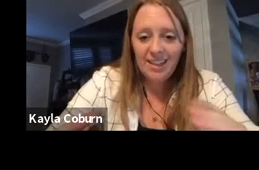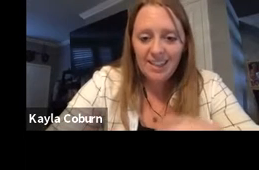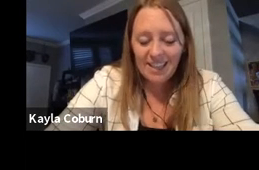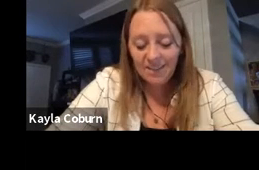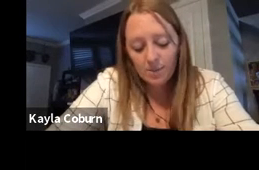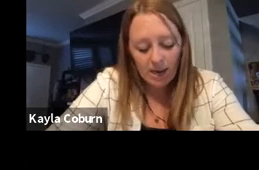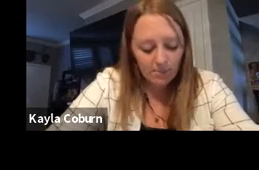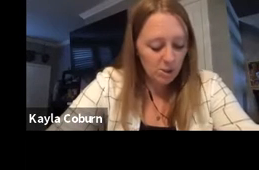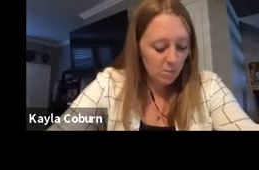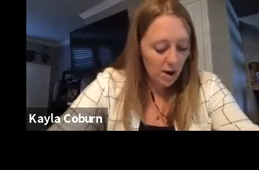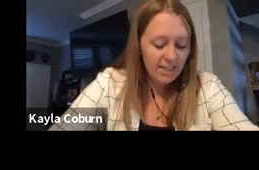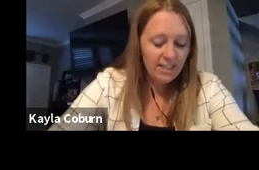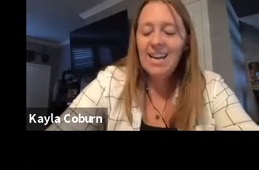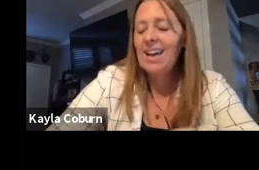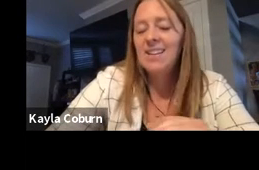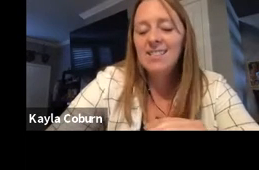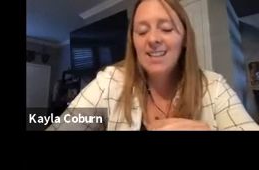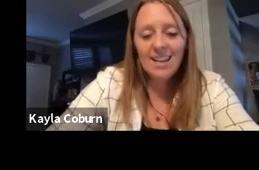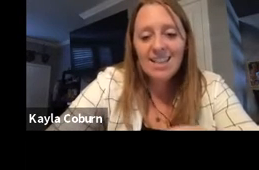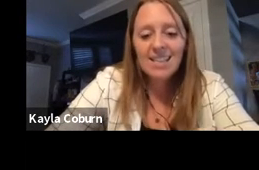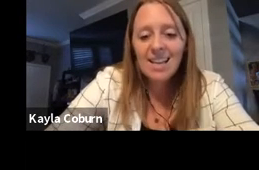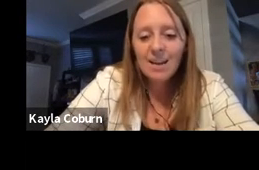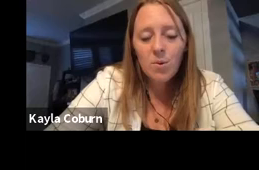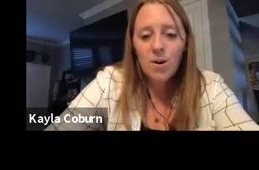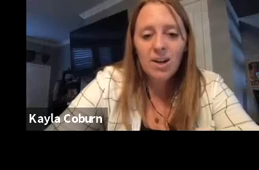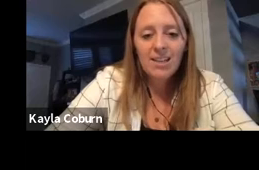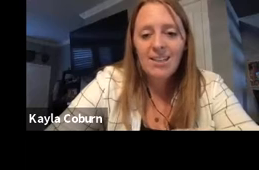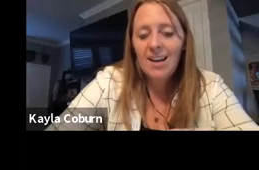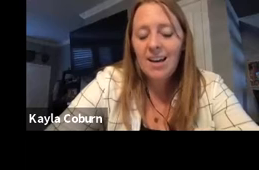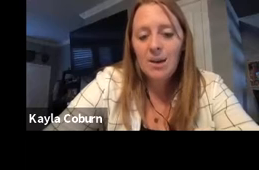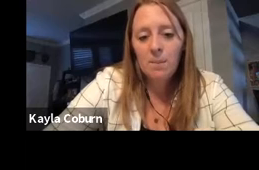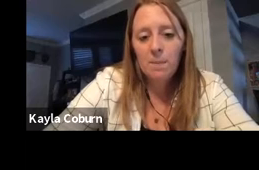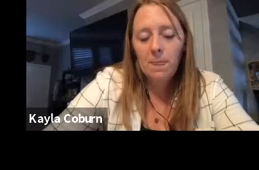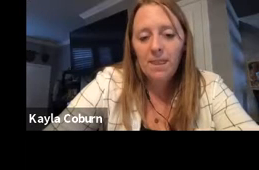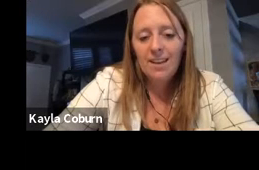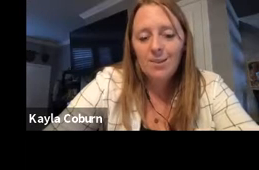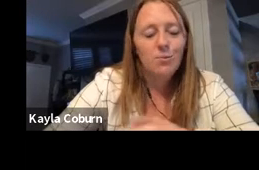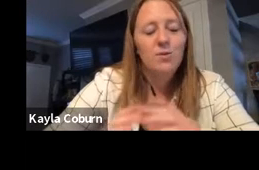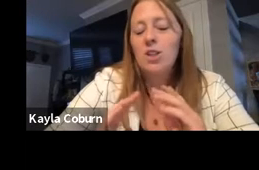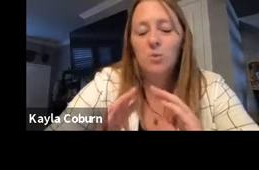So give them time to respond. And the second they sign more, um, just